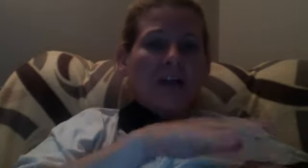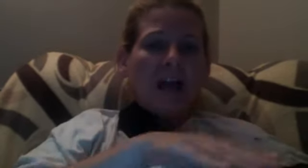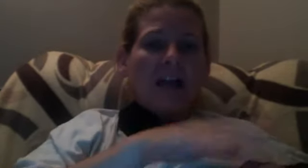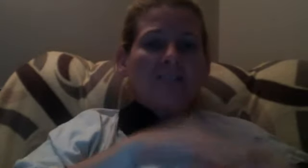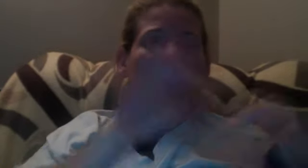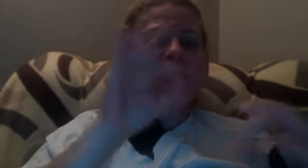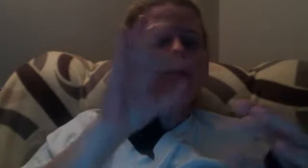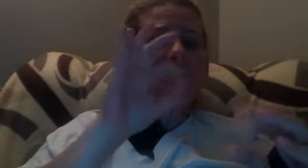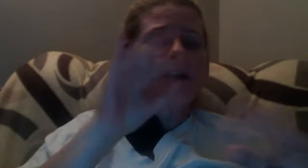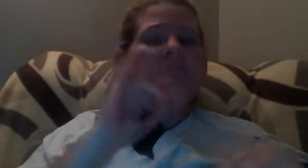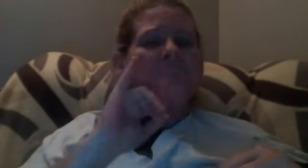the air.